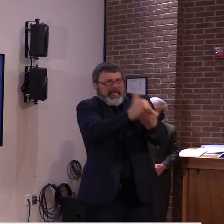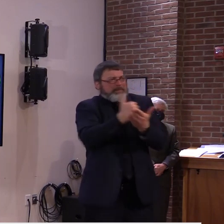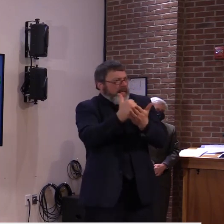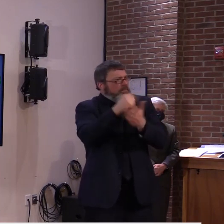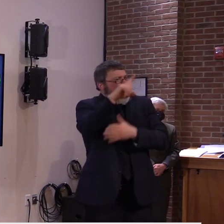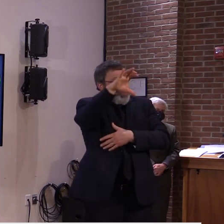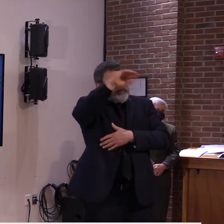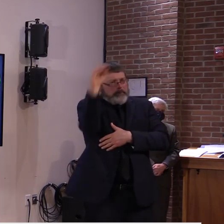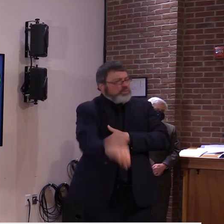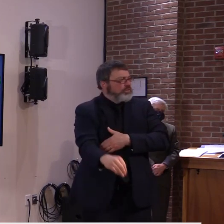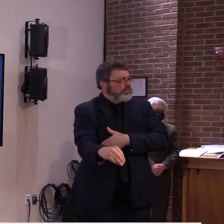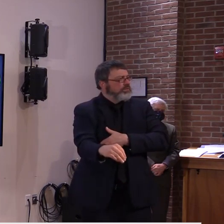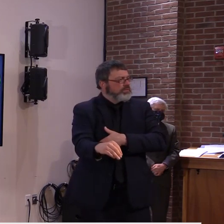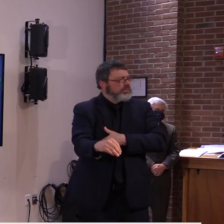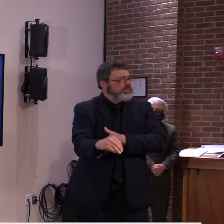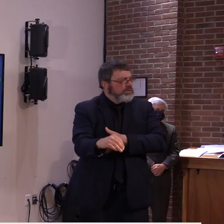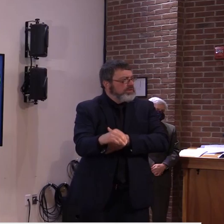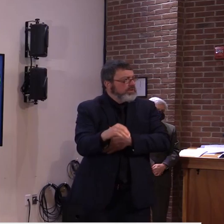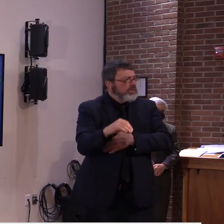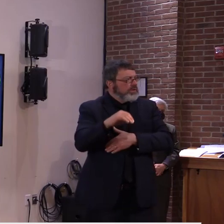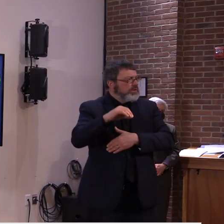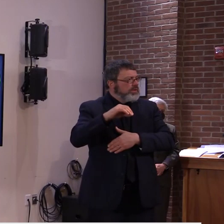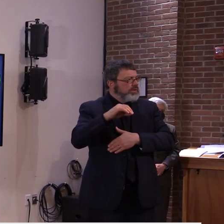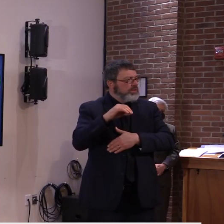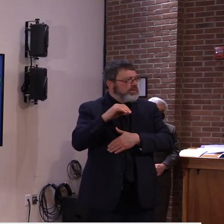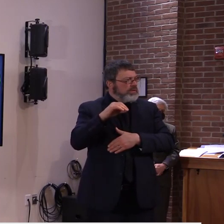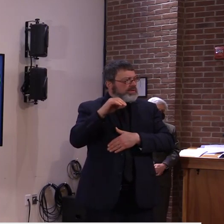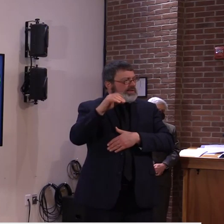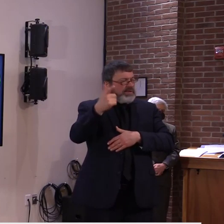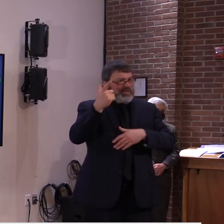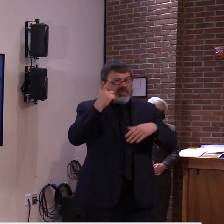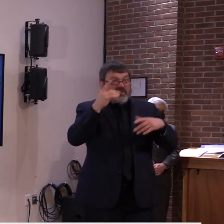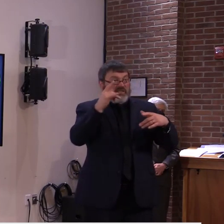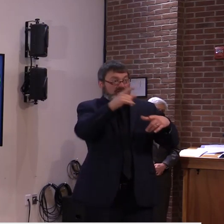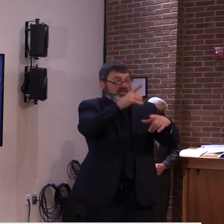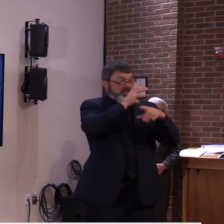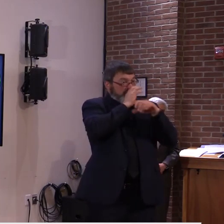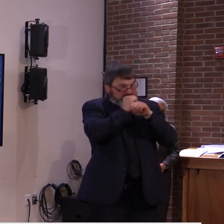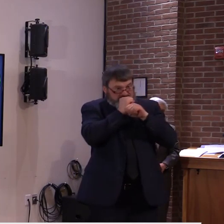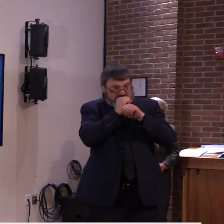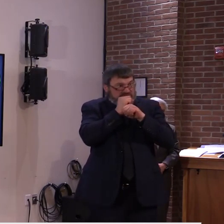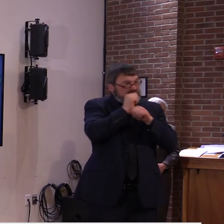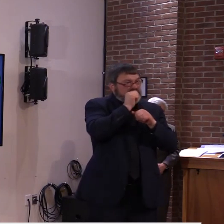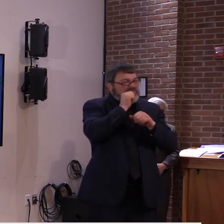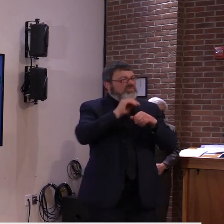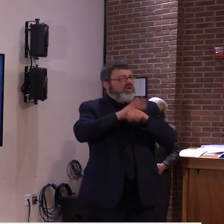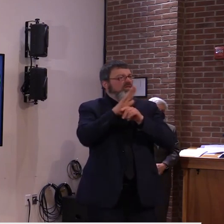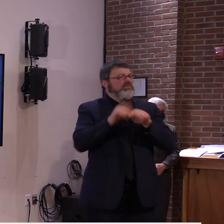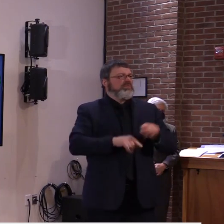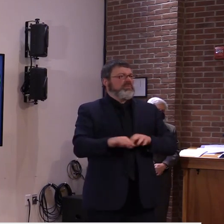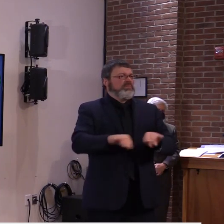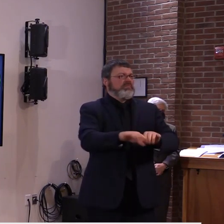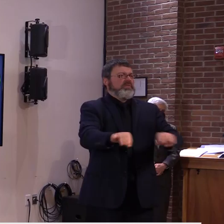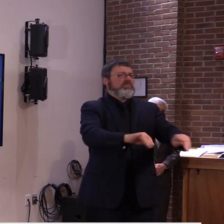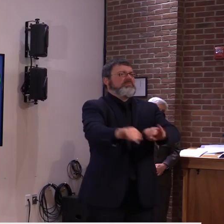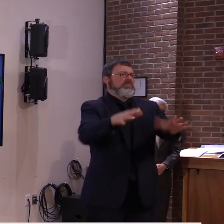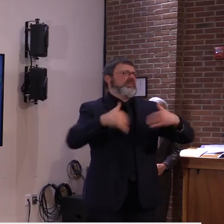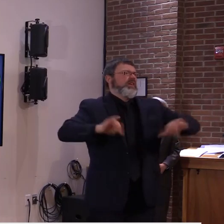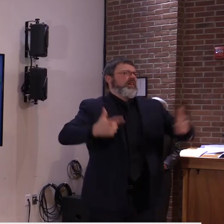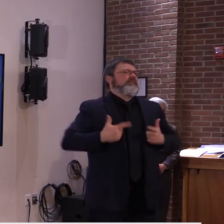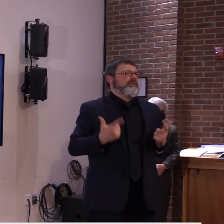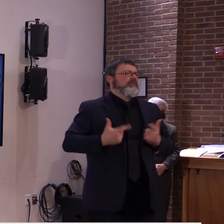silently through our communities. Thank you again for your help. I cannot say enough that we are all truly in